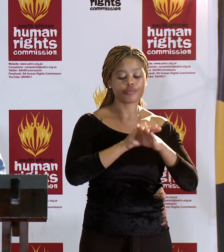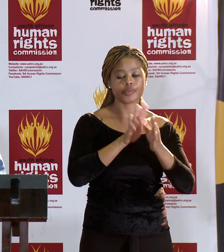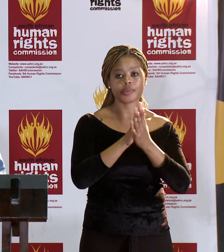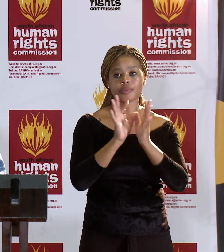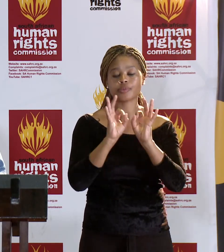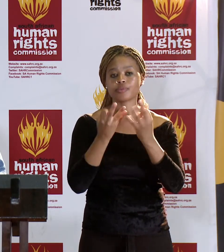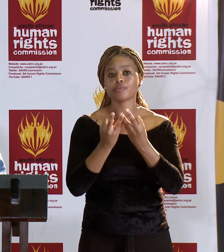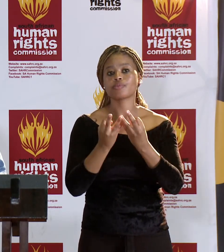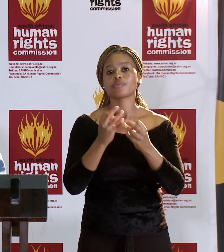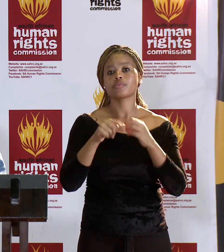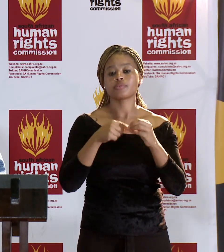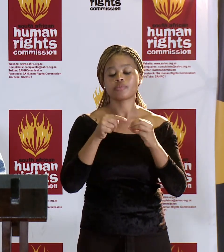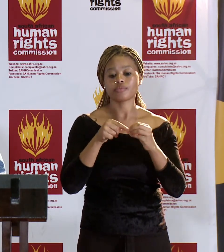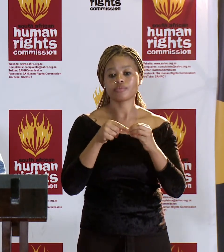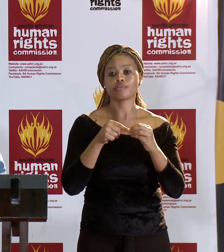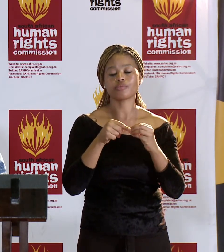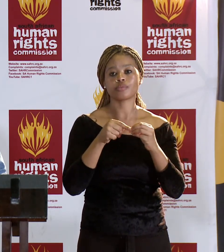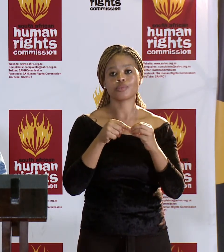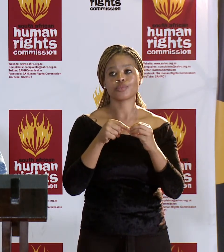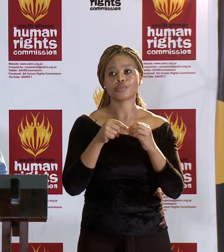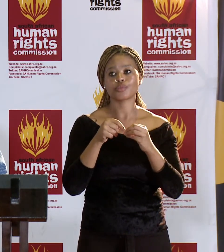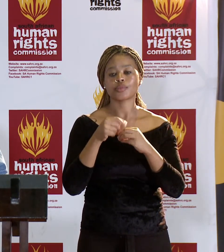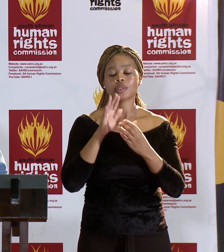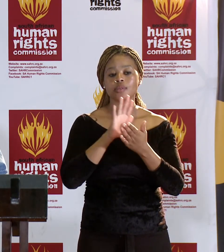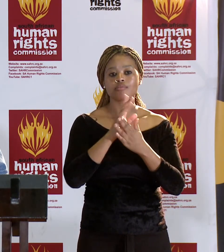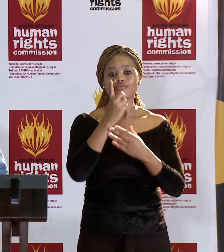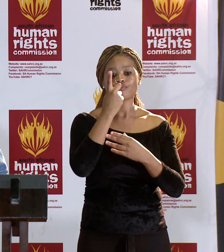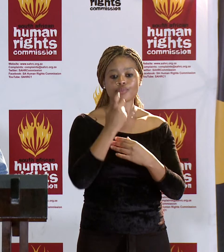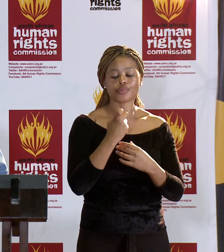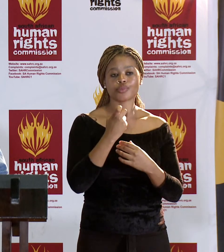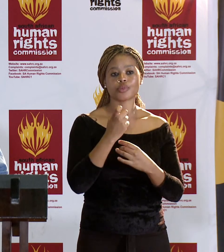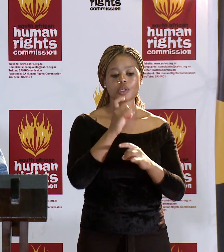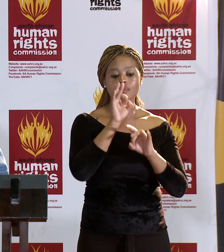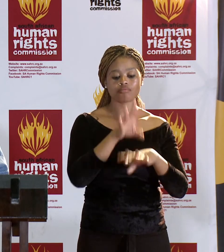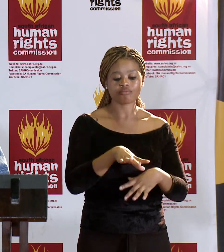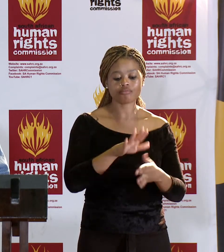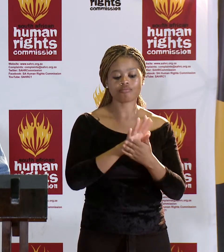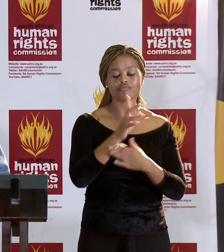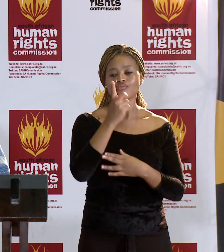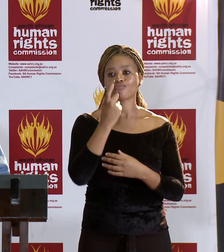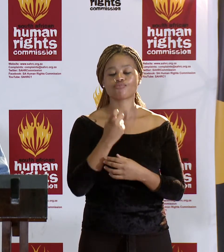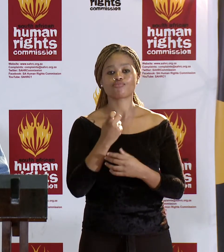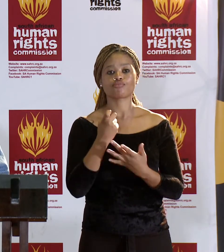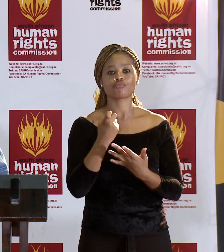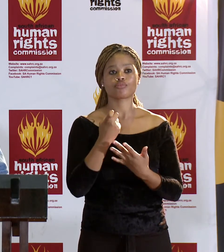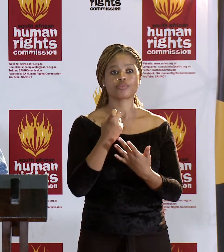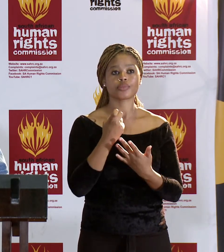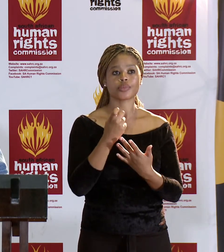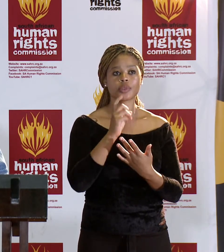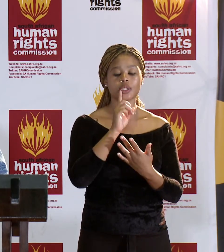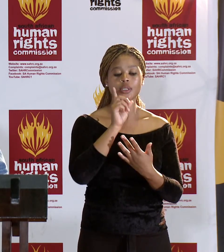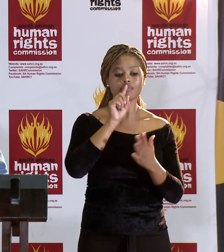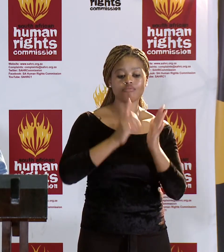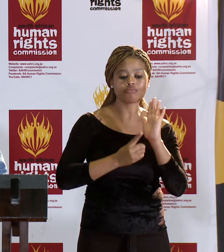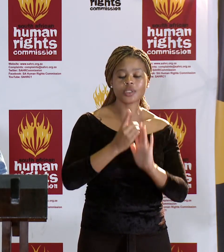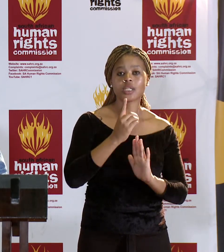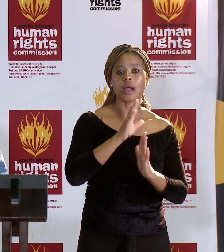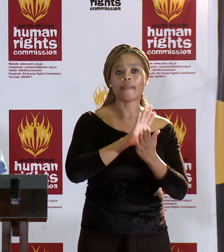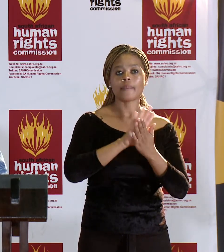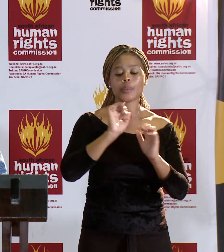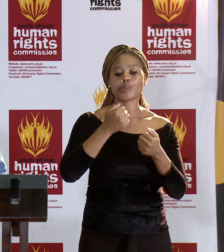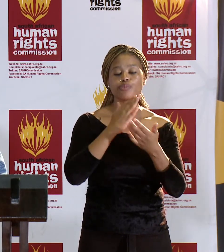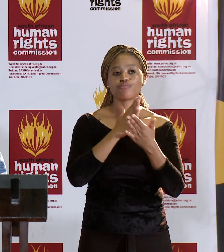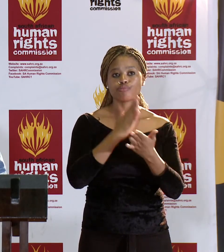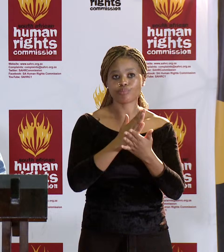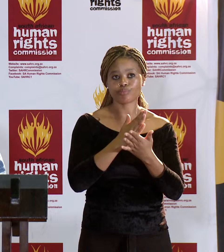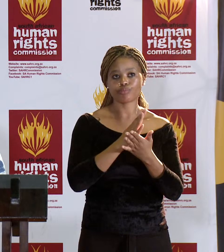families about this kindness, and to call out hatred, to call out bigotry, and to make